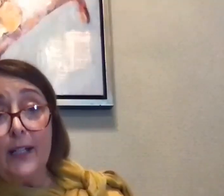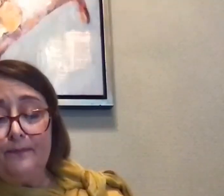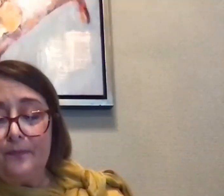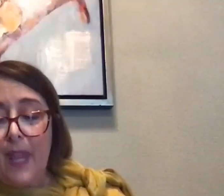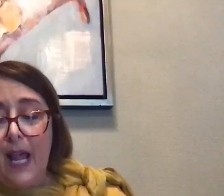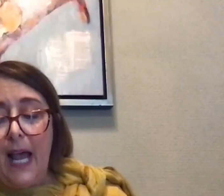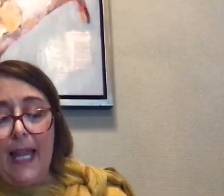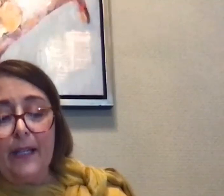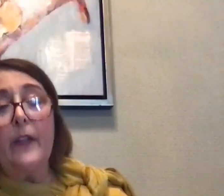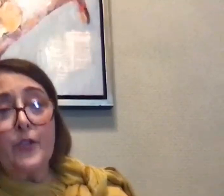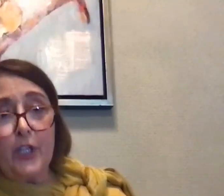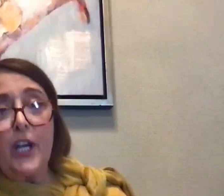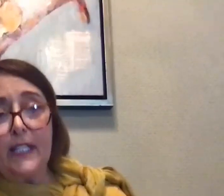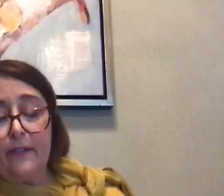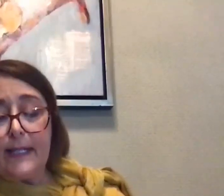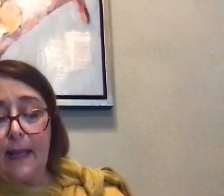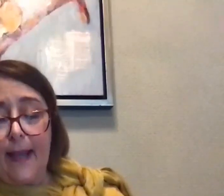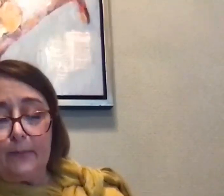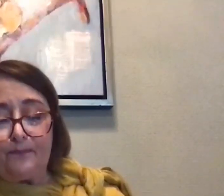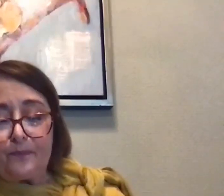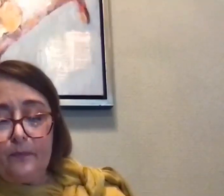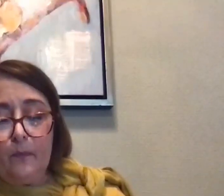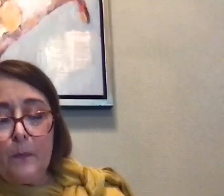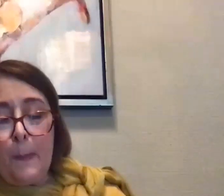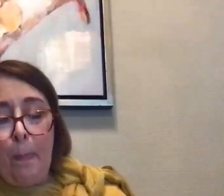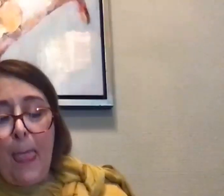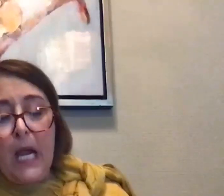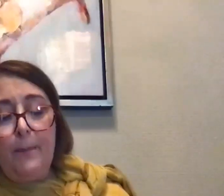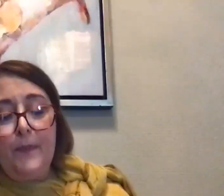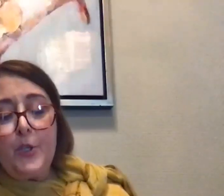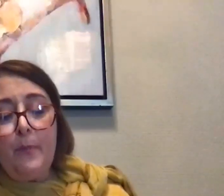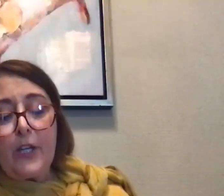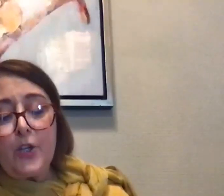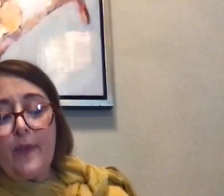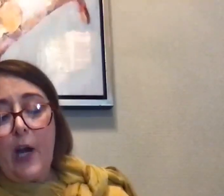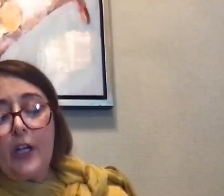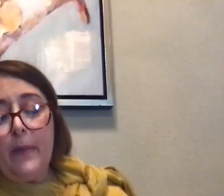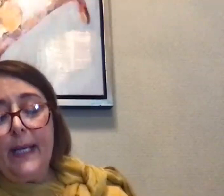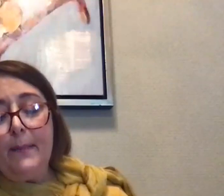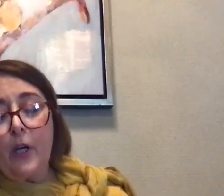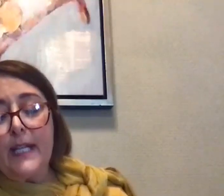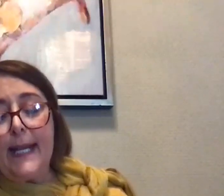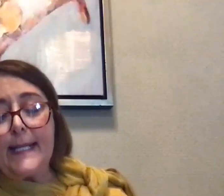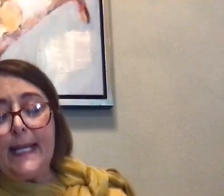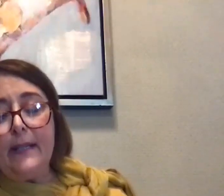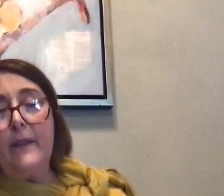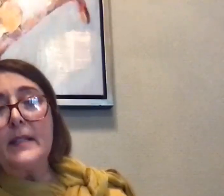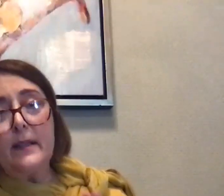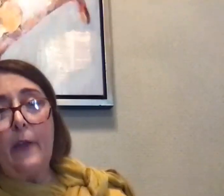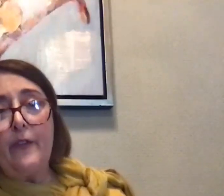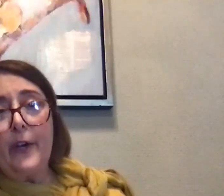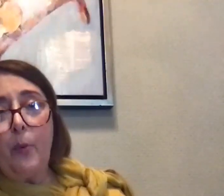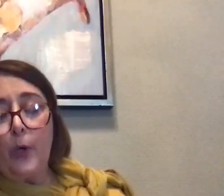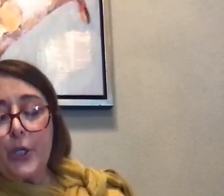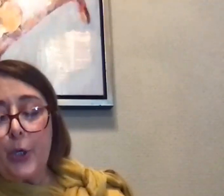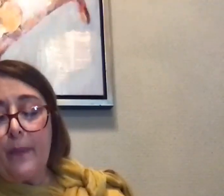we have gotten, and other such activities like that. To make sure that our committee partakes in, and this is